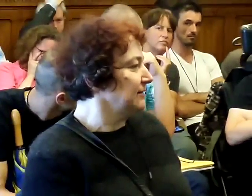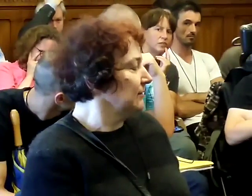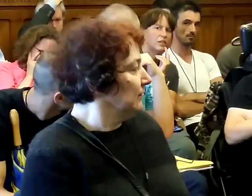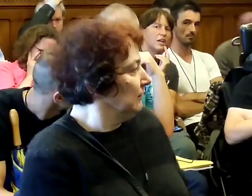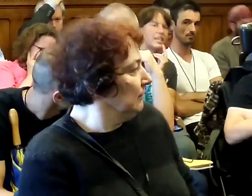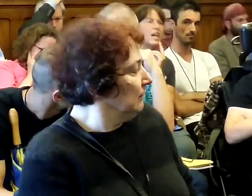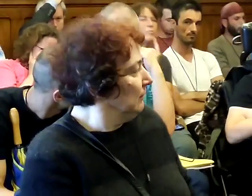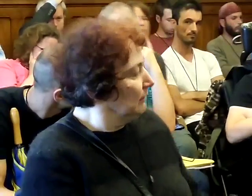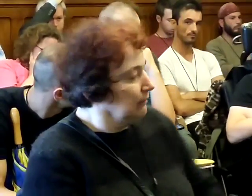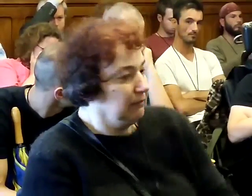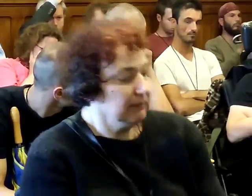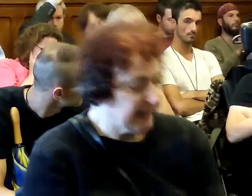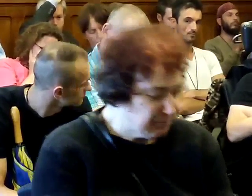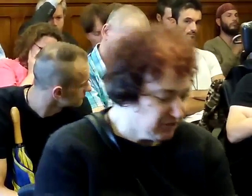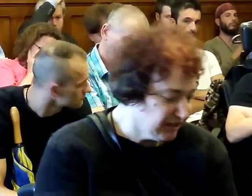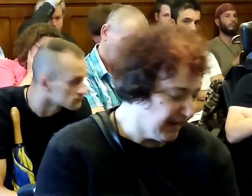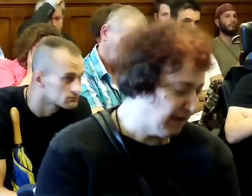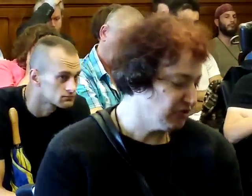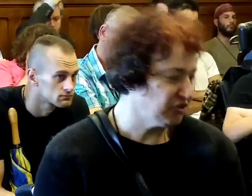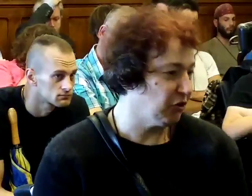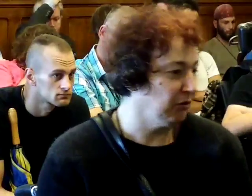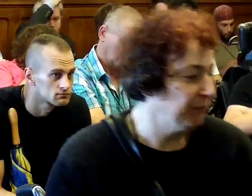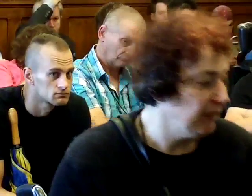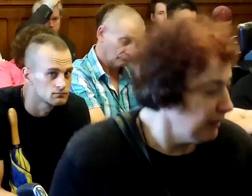bedroom tax. As Camden Council.